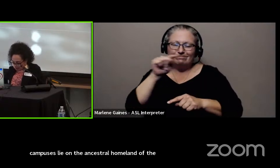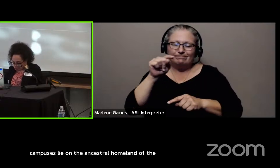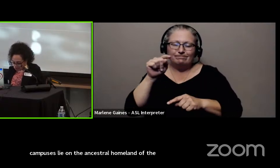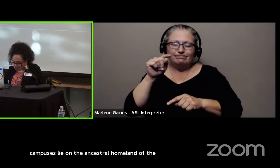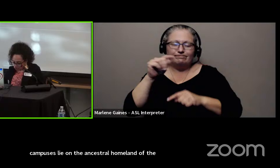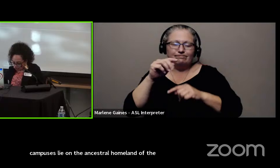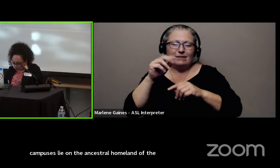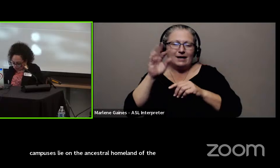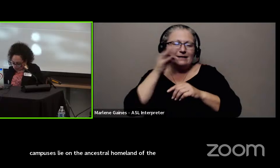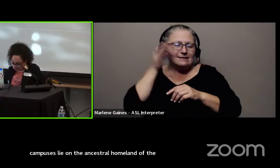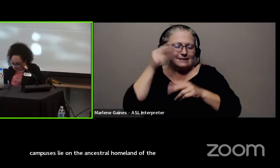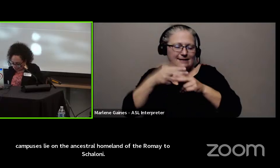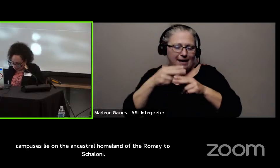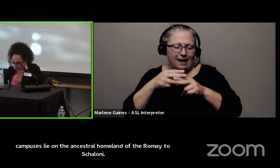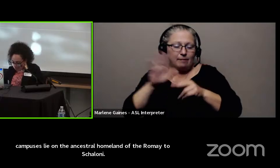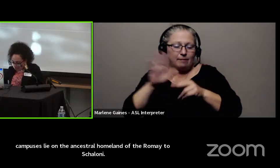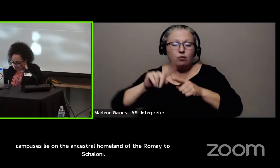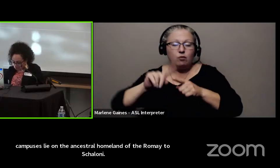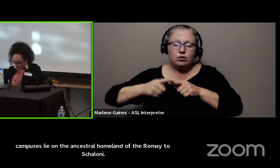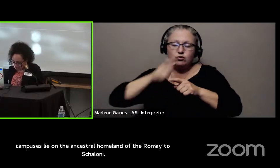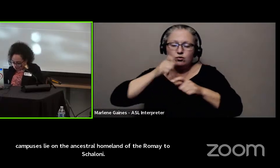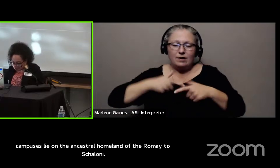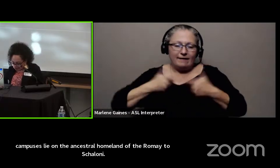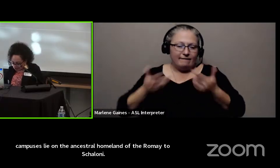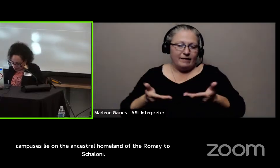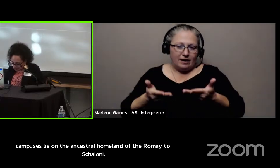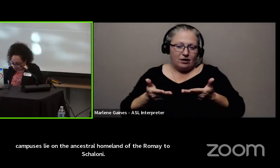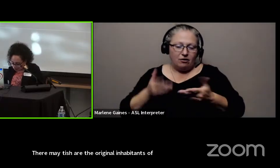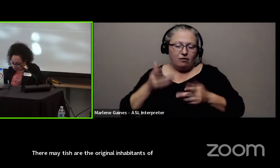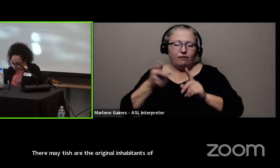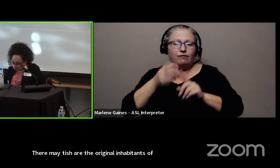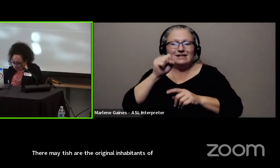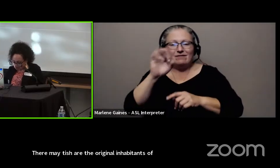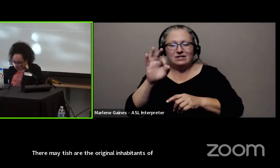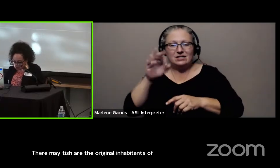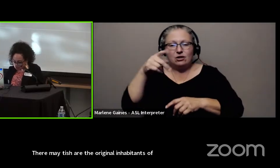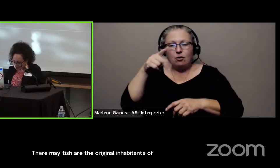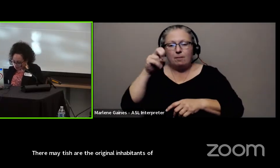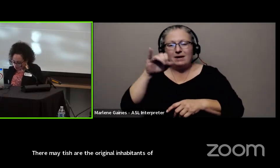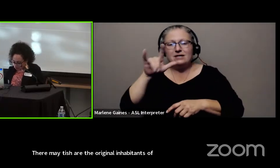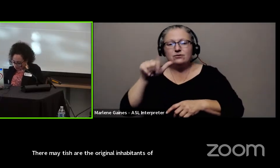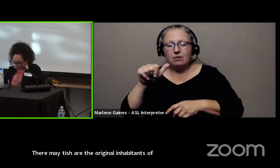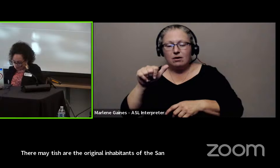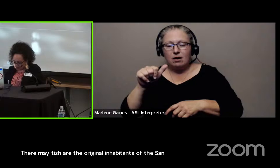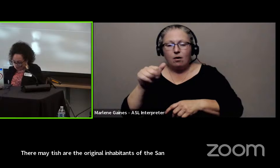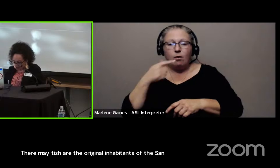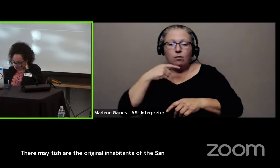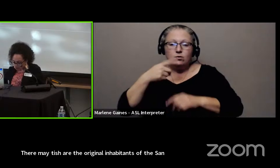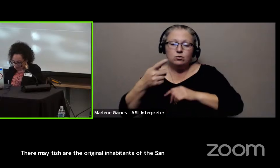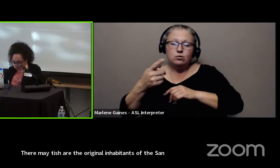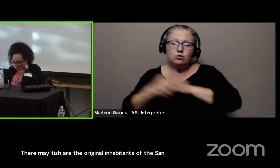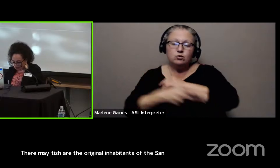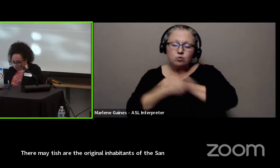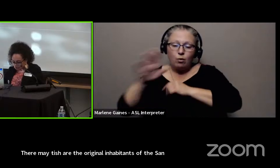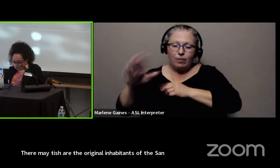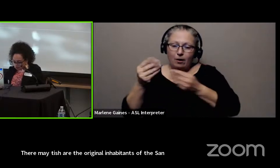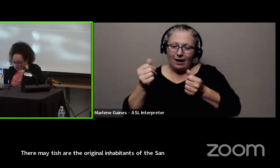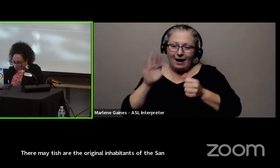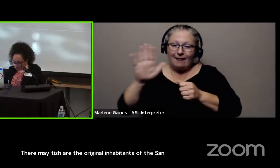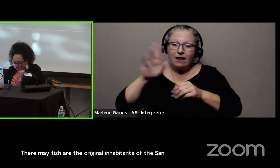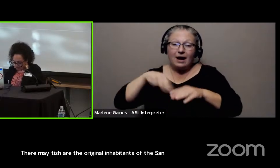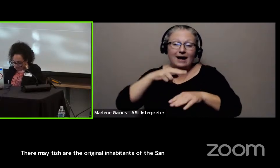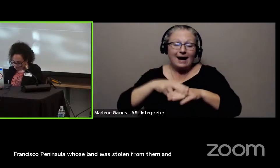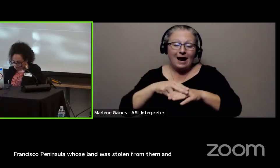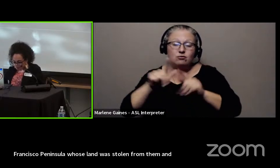The Ramaytush are the original inhabitants of the San Francisco Peninsula, whose land was stolen from them and whose native language